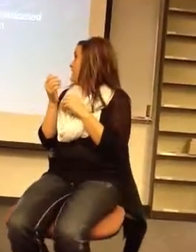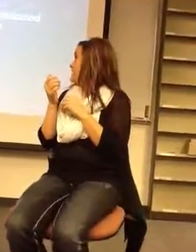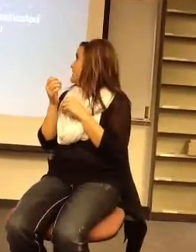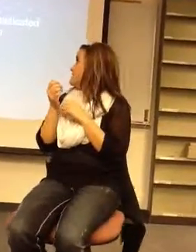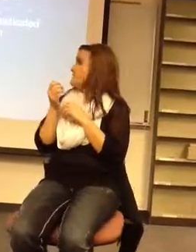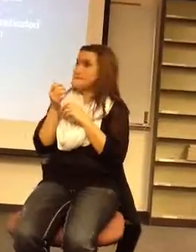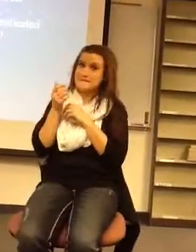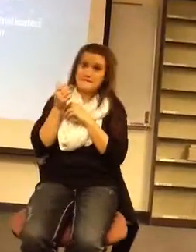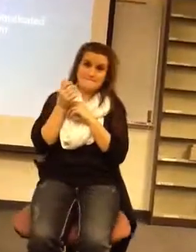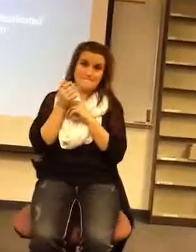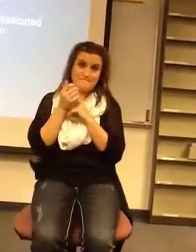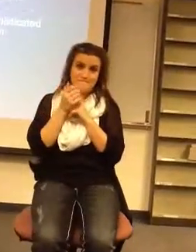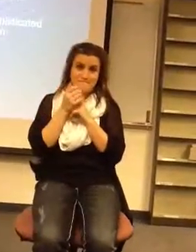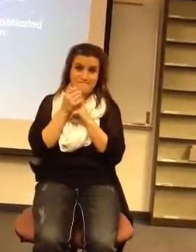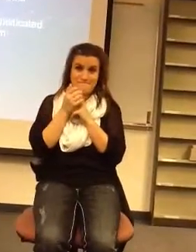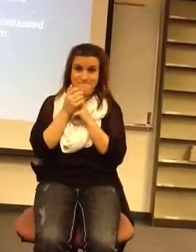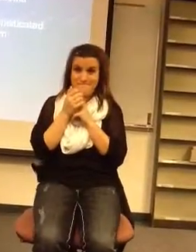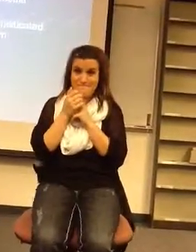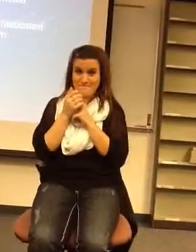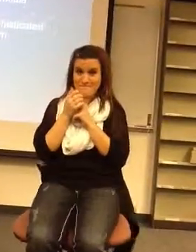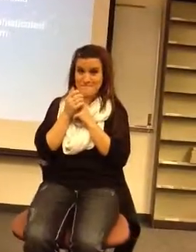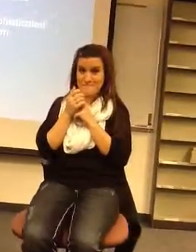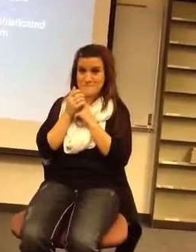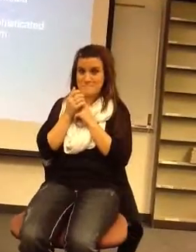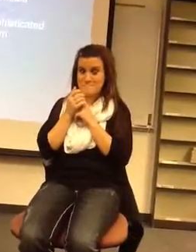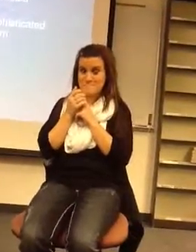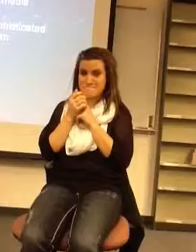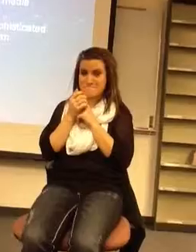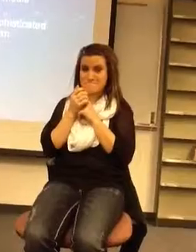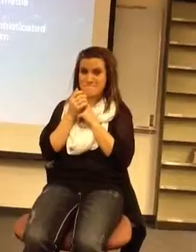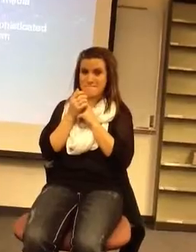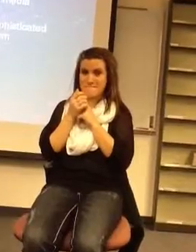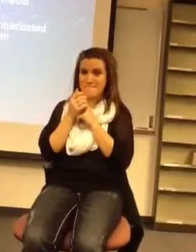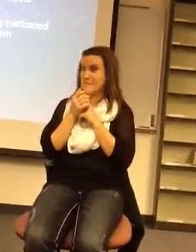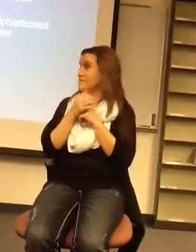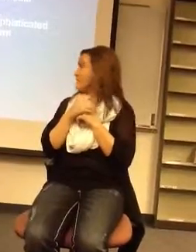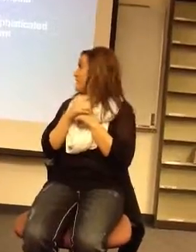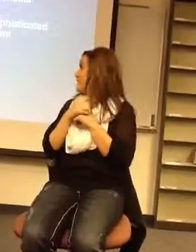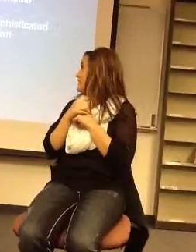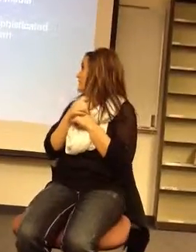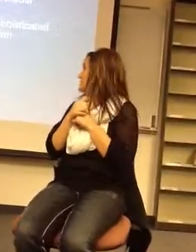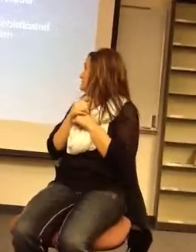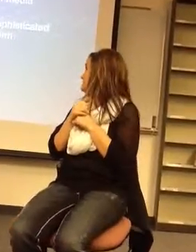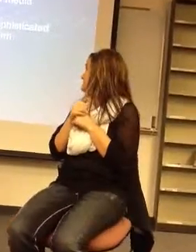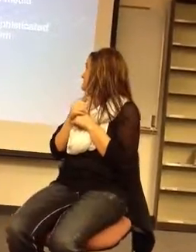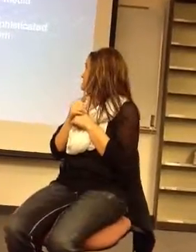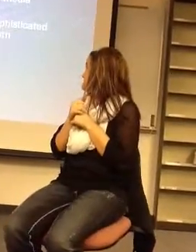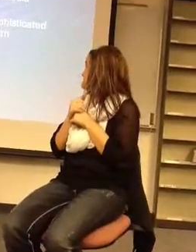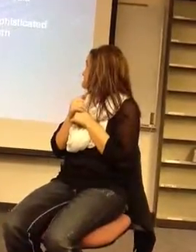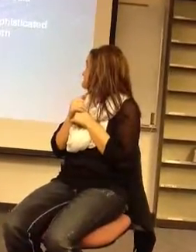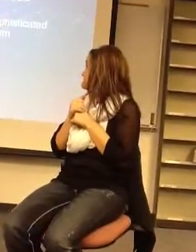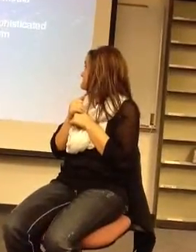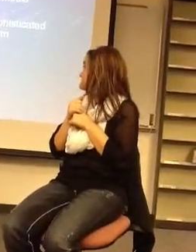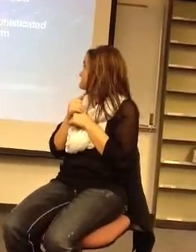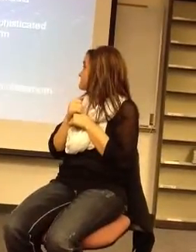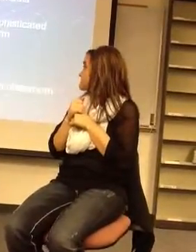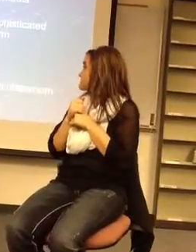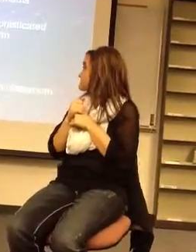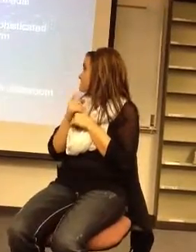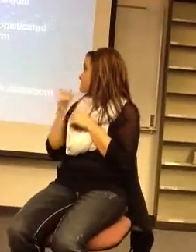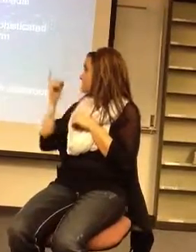in the media, development of more sophisticated content and recognition of form, increasing